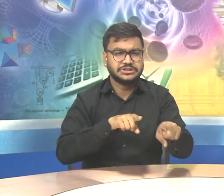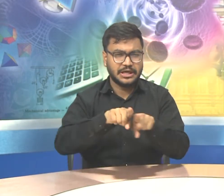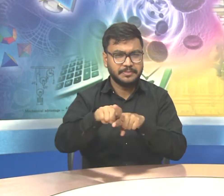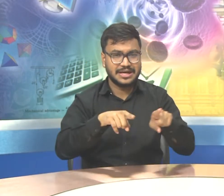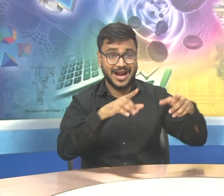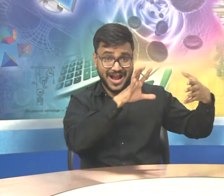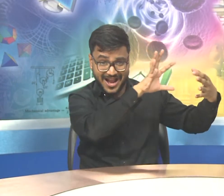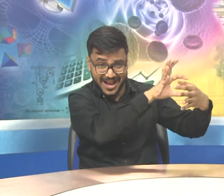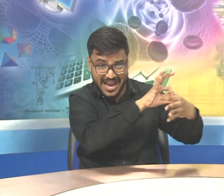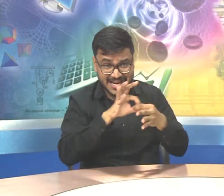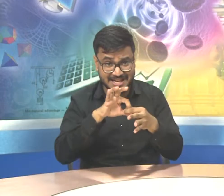For example,